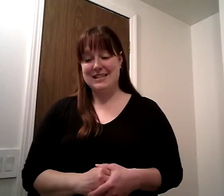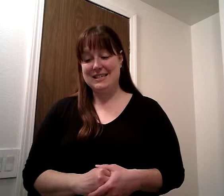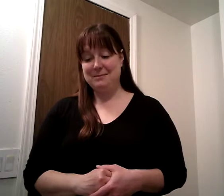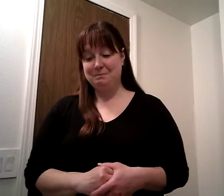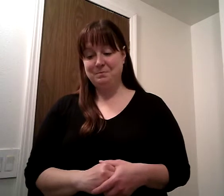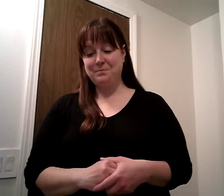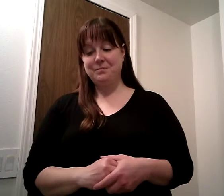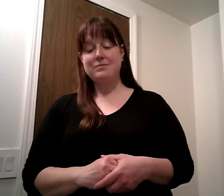Jesus.